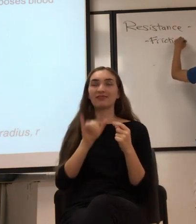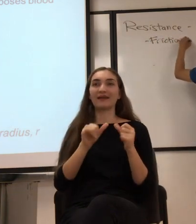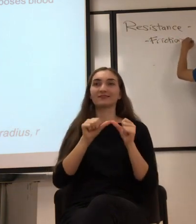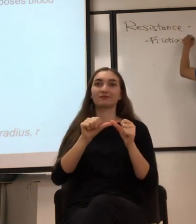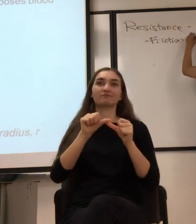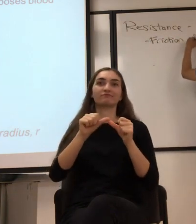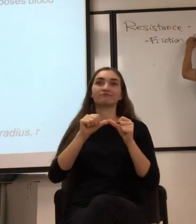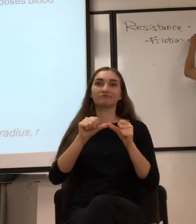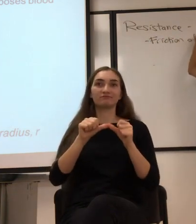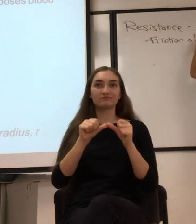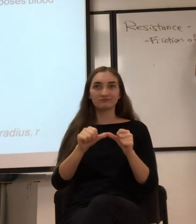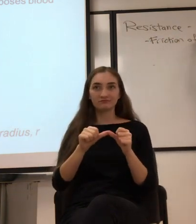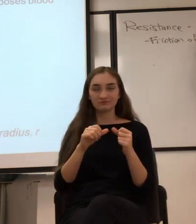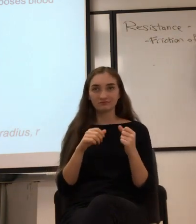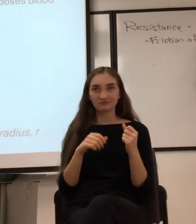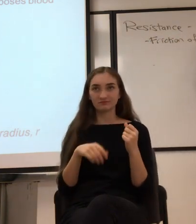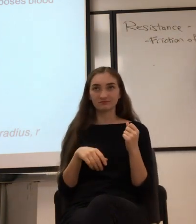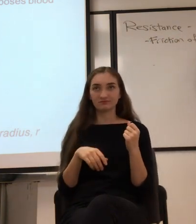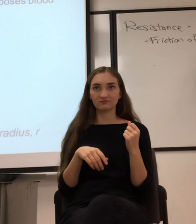Friction of